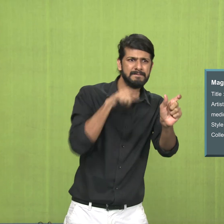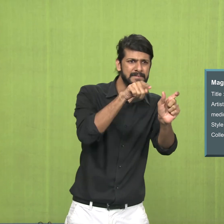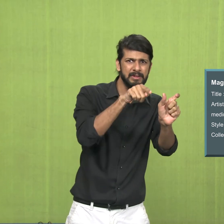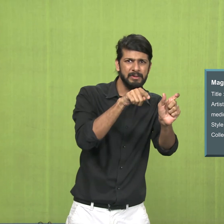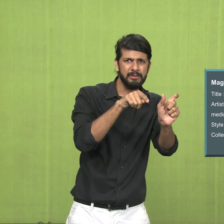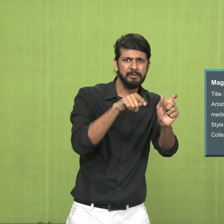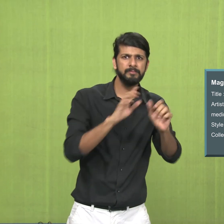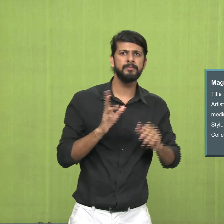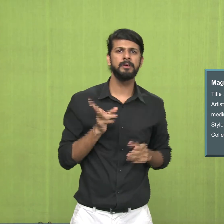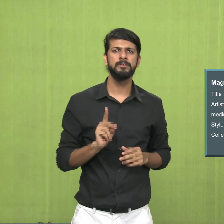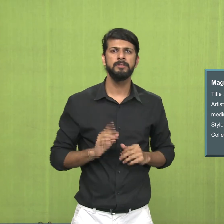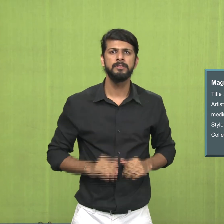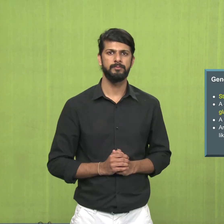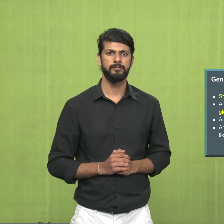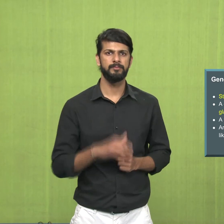Next to the magician,